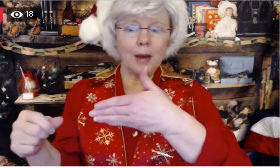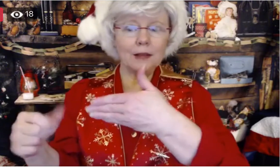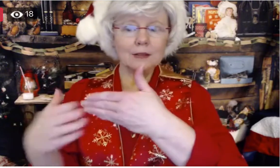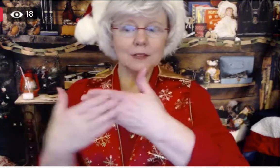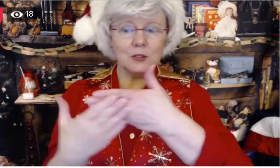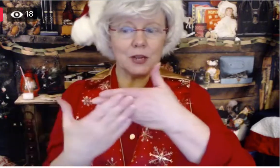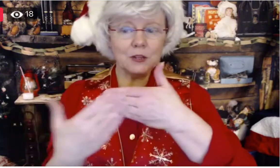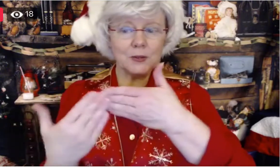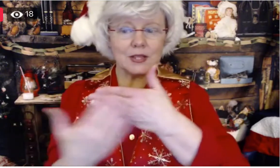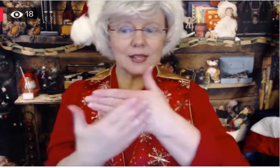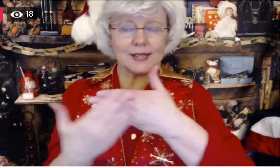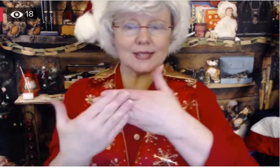But you can use this,